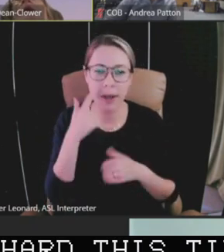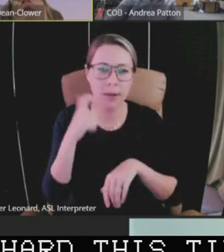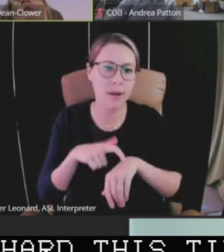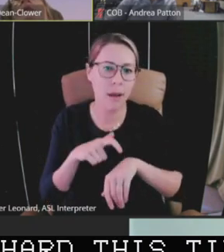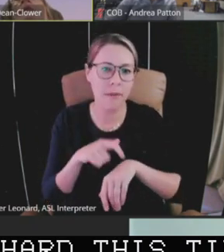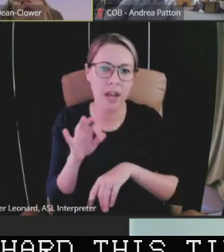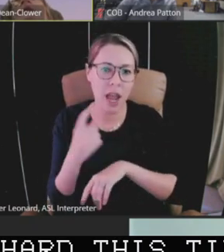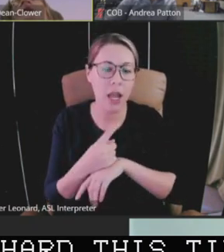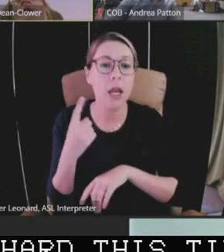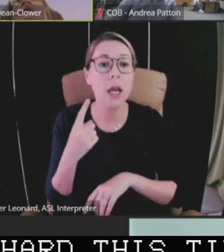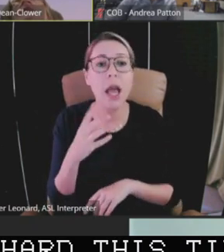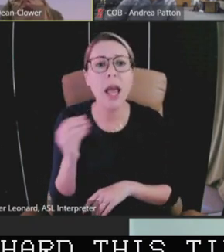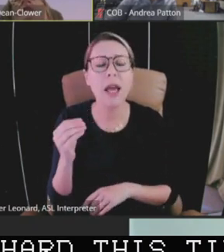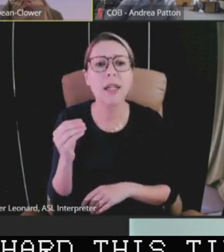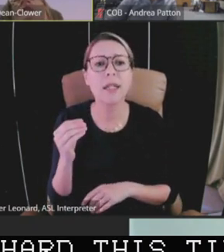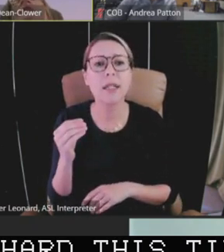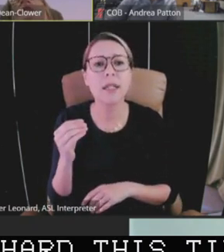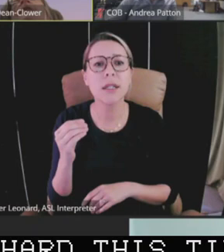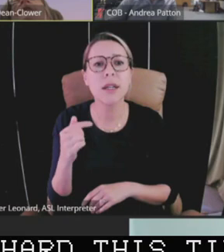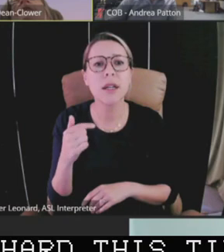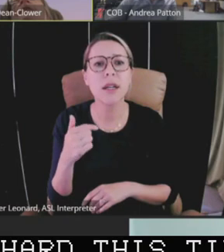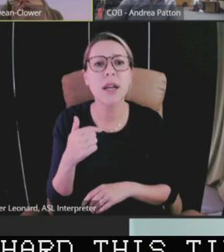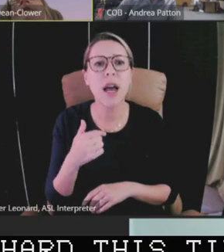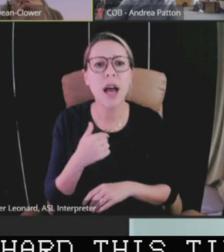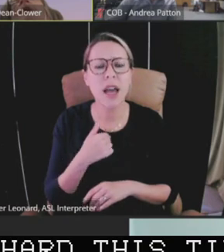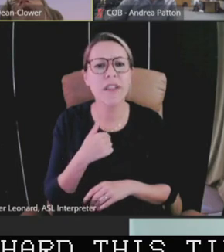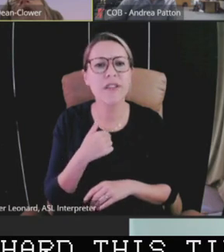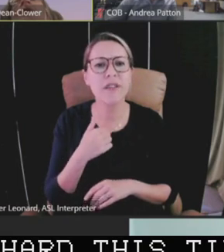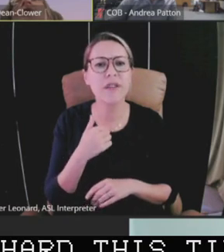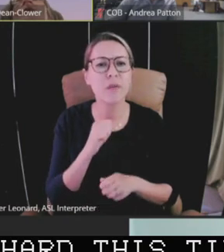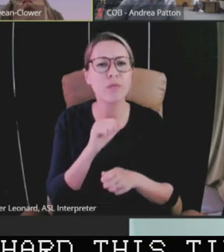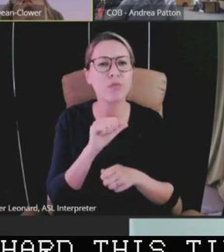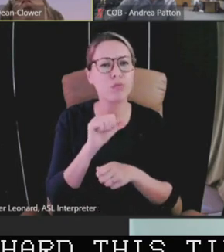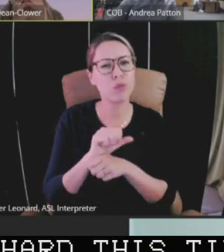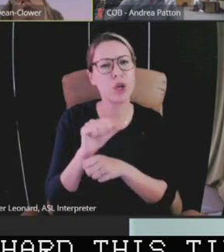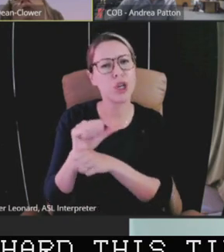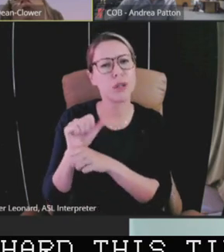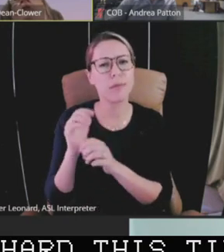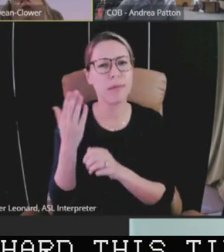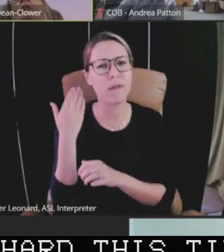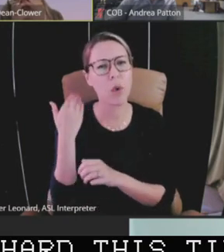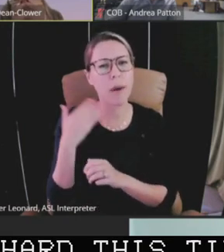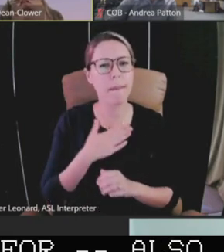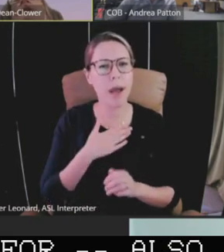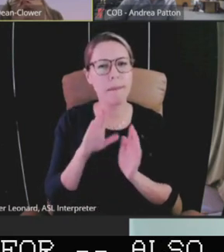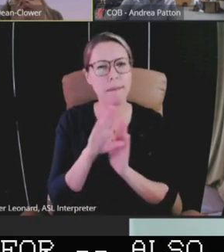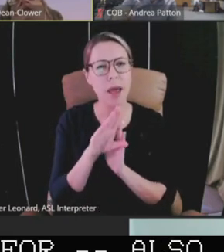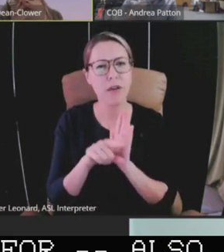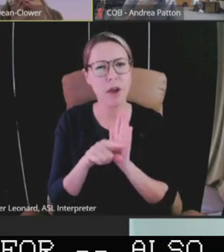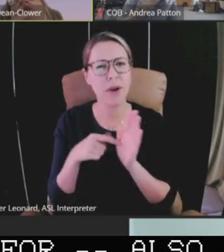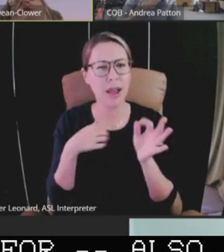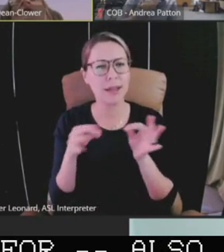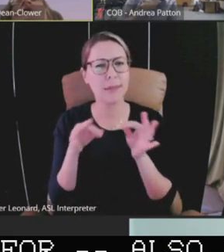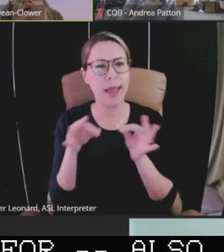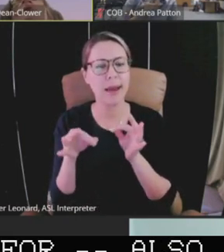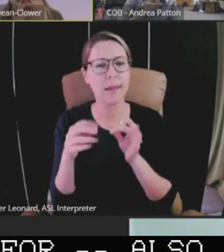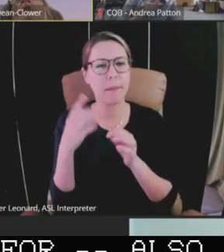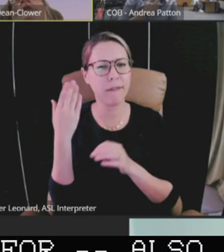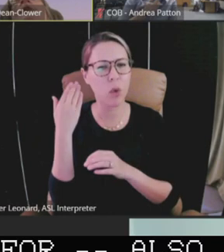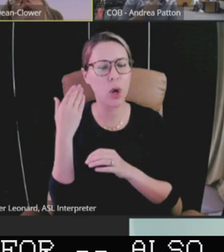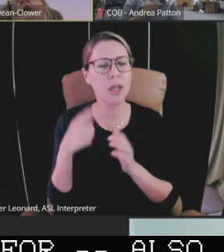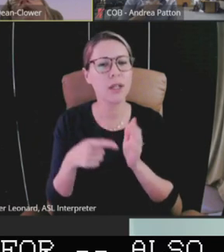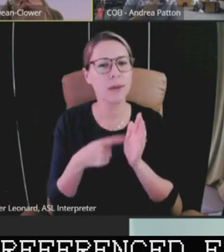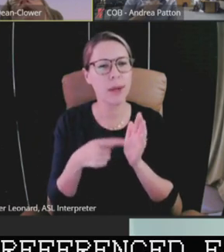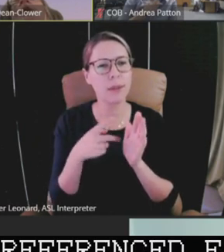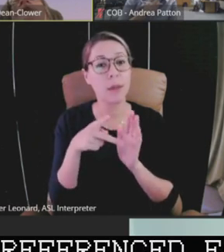in settings, as I've referenced earlier, where there was even things like policy changes. There was